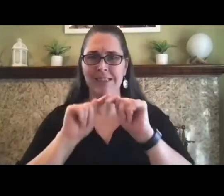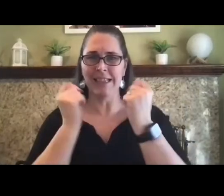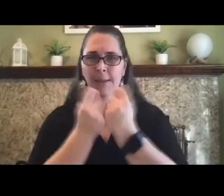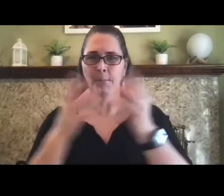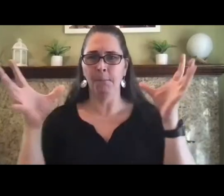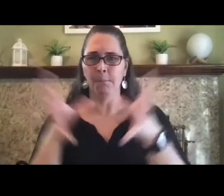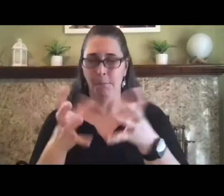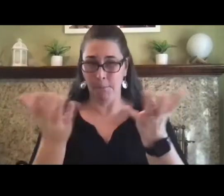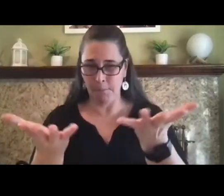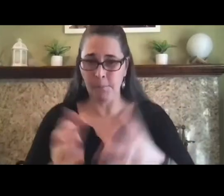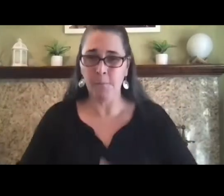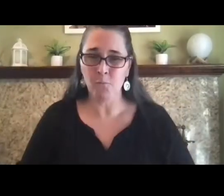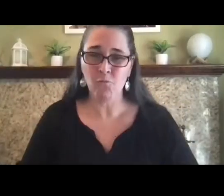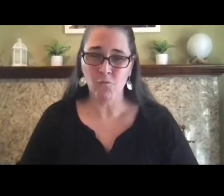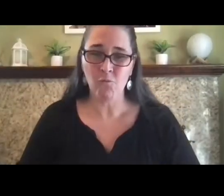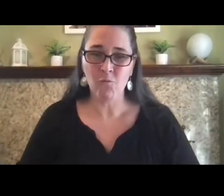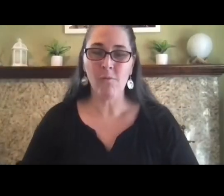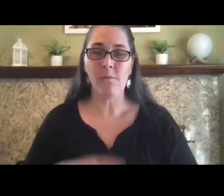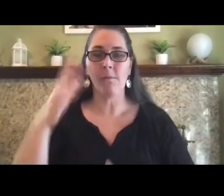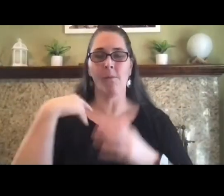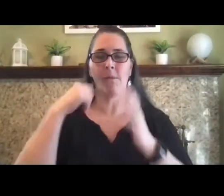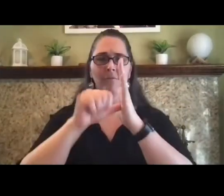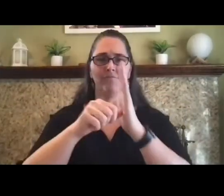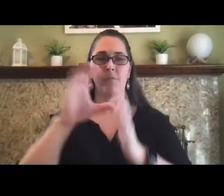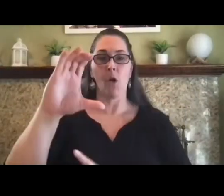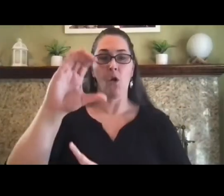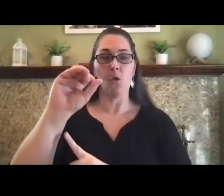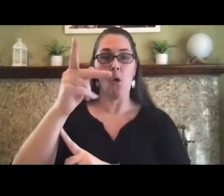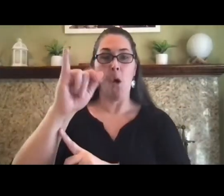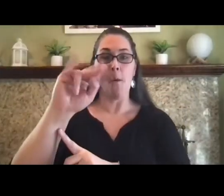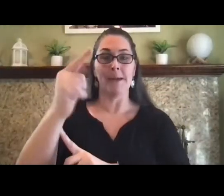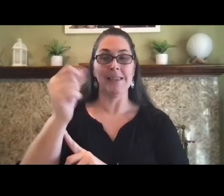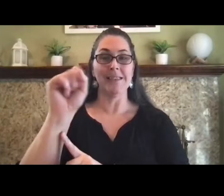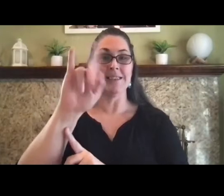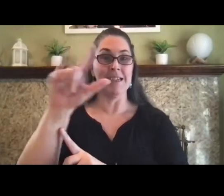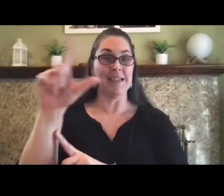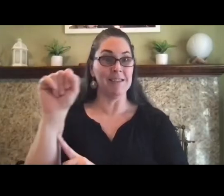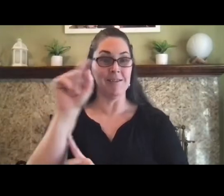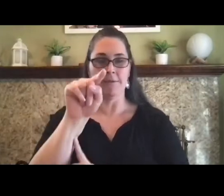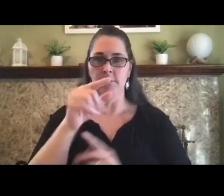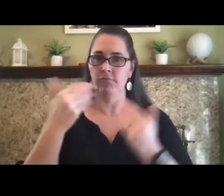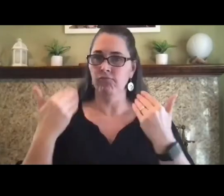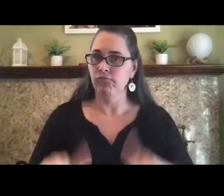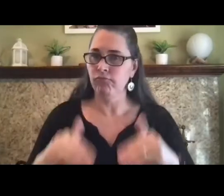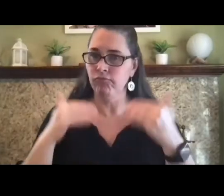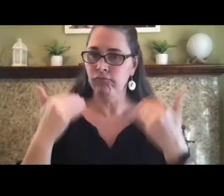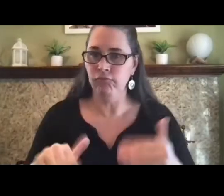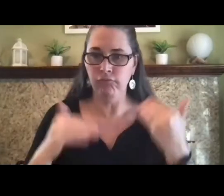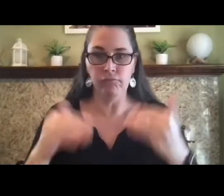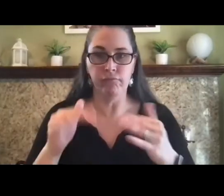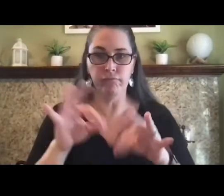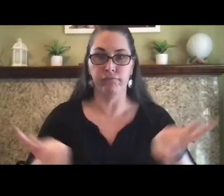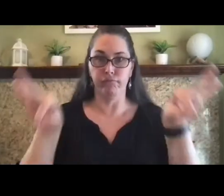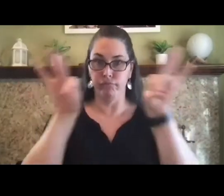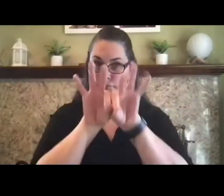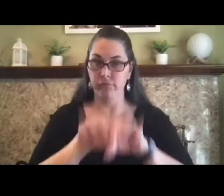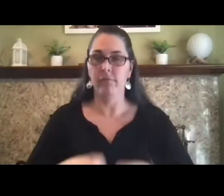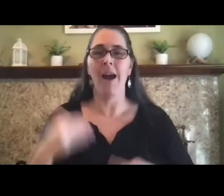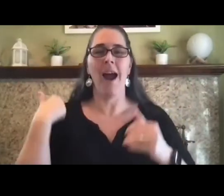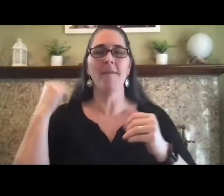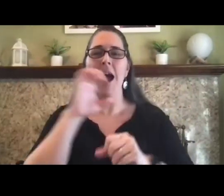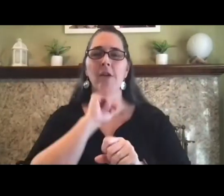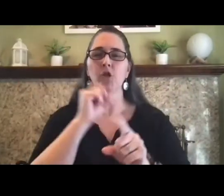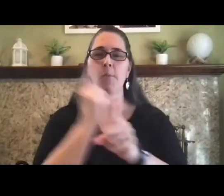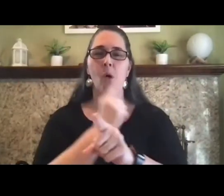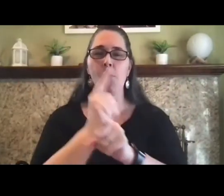and open for the whole team to work together in order for the child to succeed. Coping skills is critical and